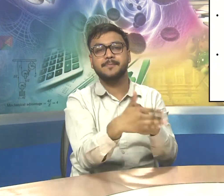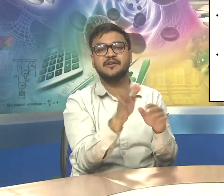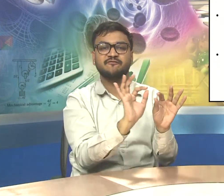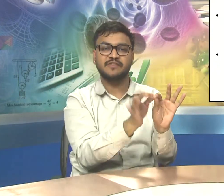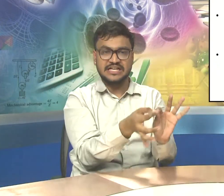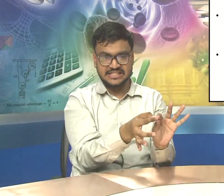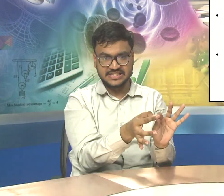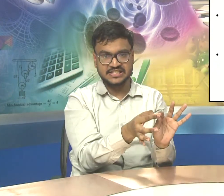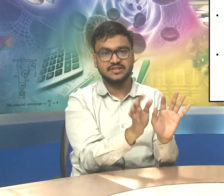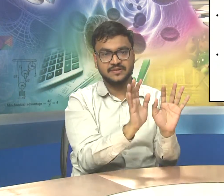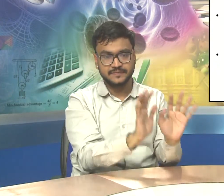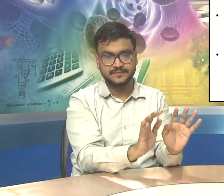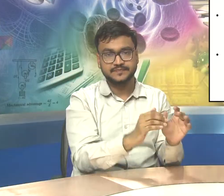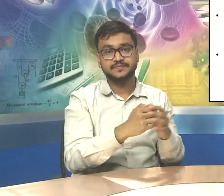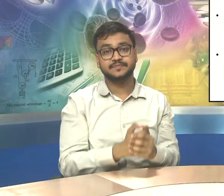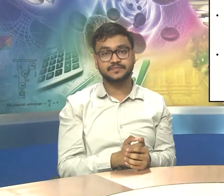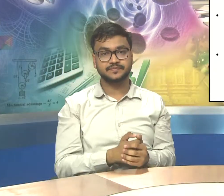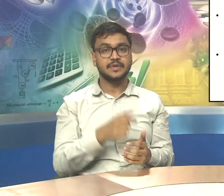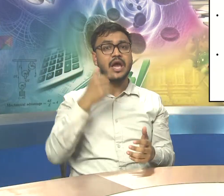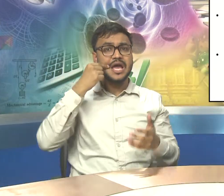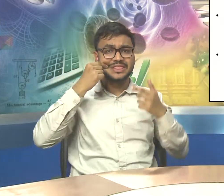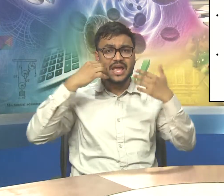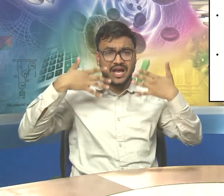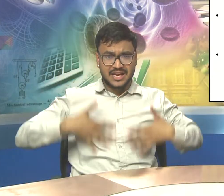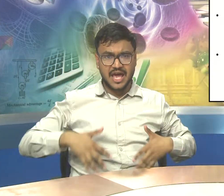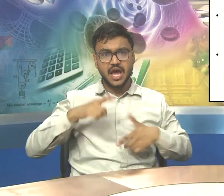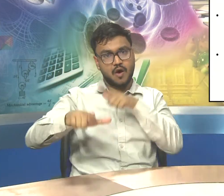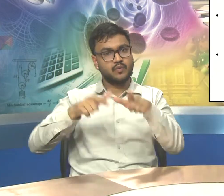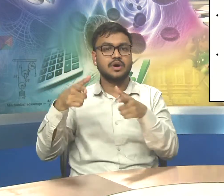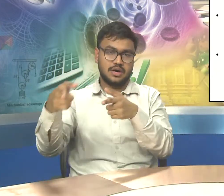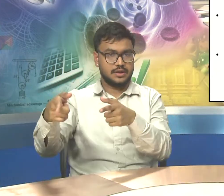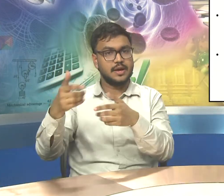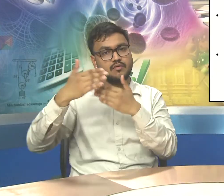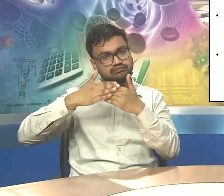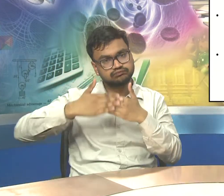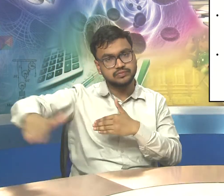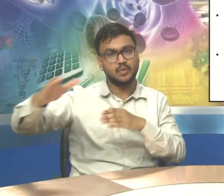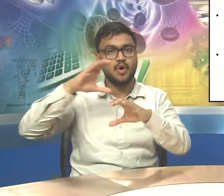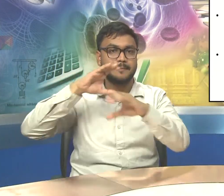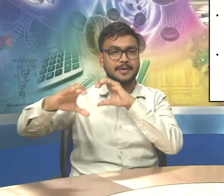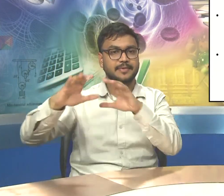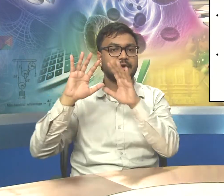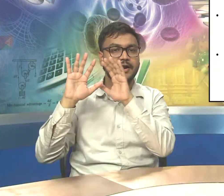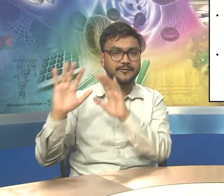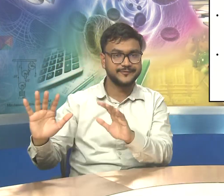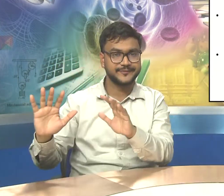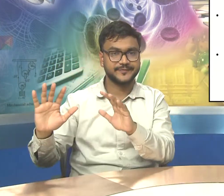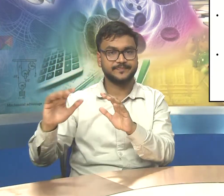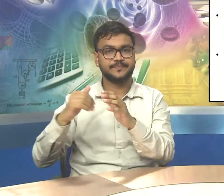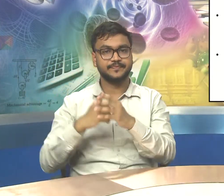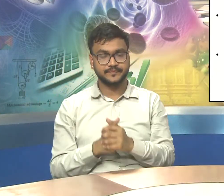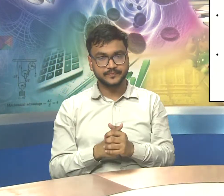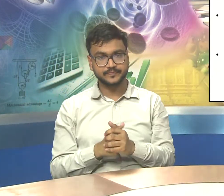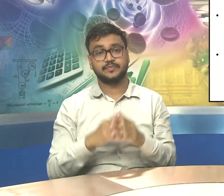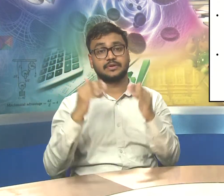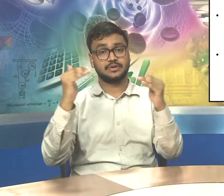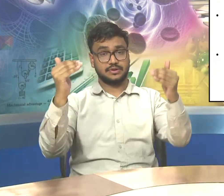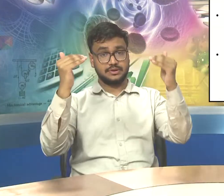They don't use creativity or science or anything, they just use their voice calls and